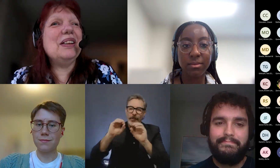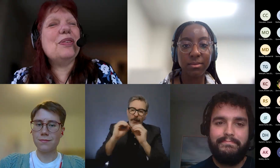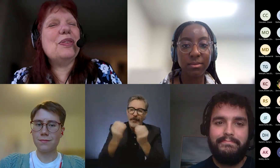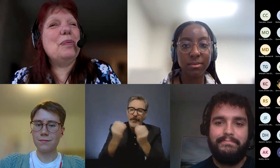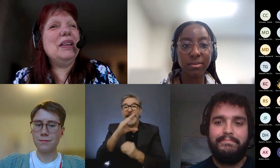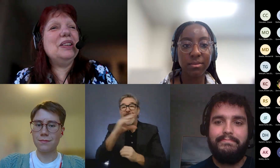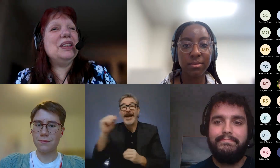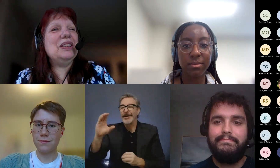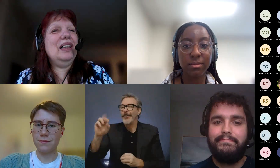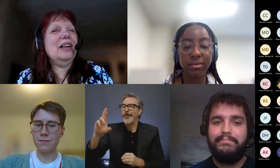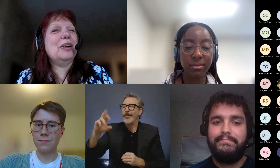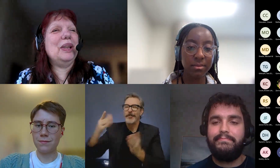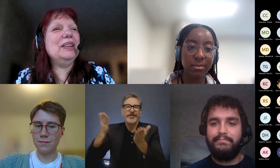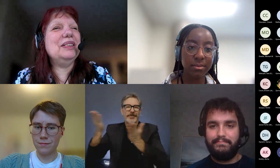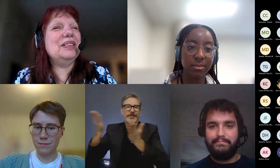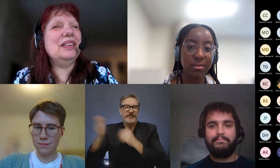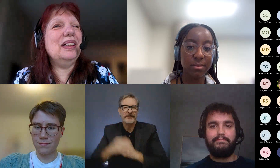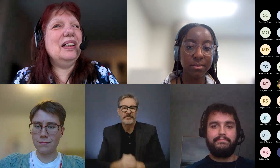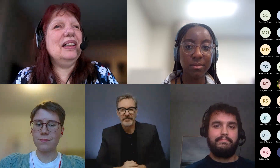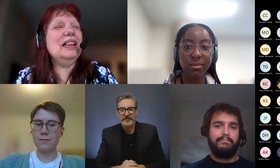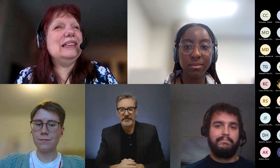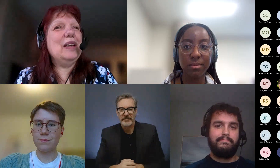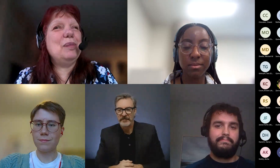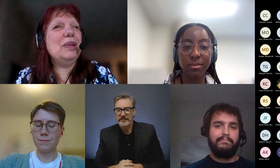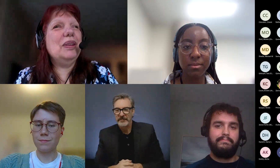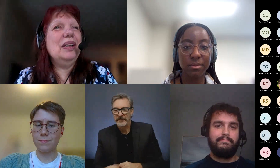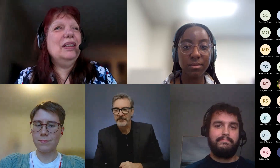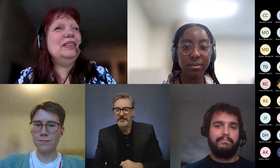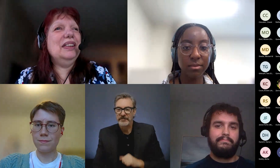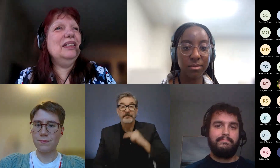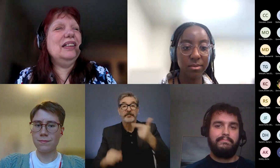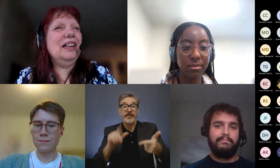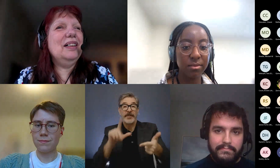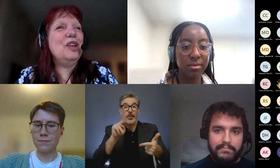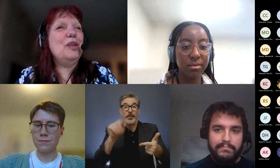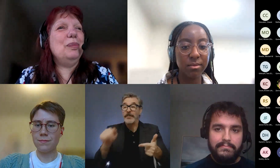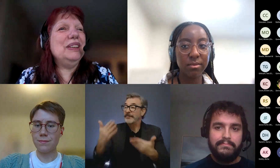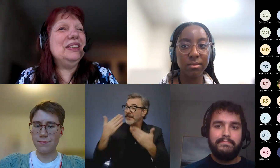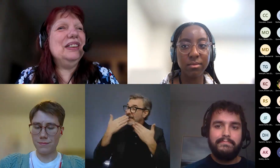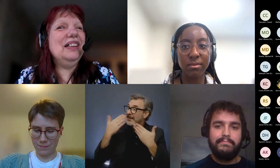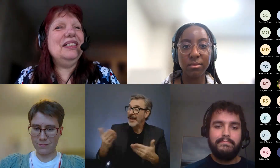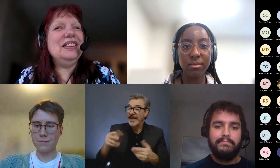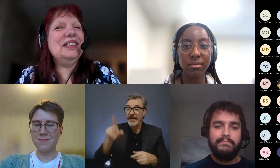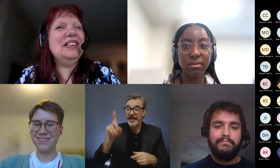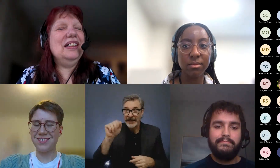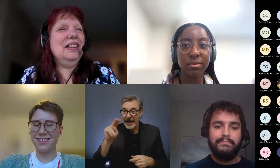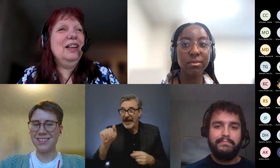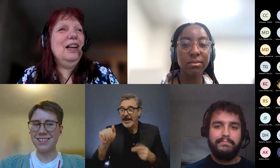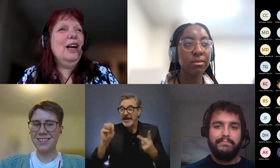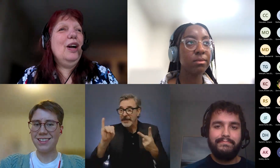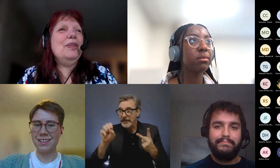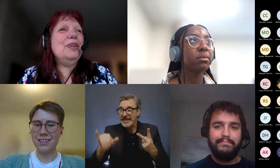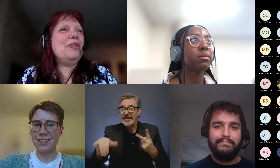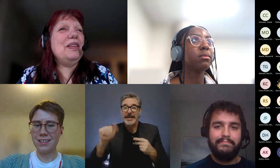Yes, thanks so much. A great example, Dana, Missy,